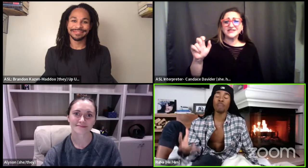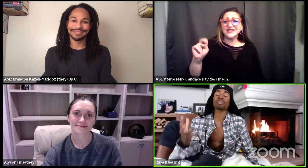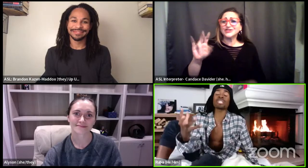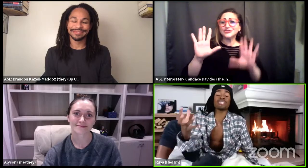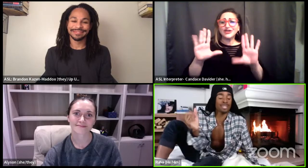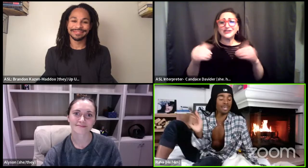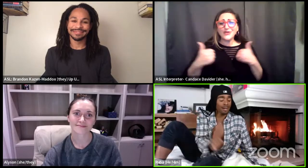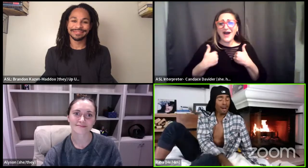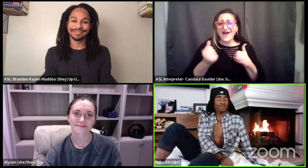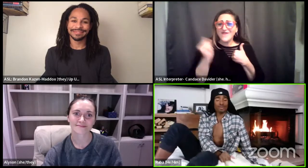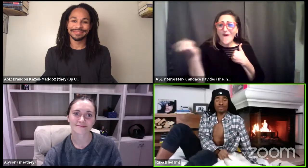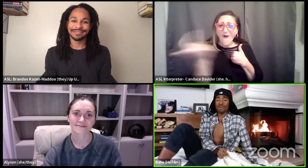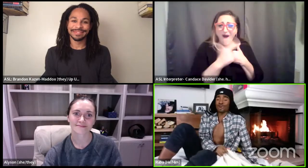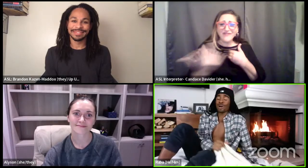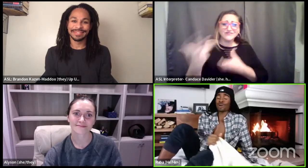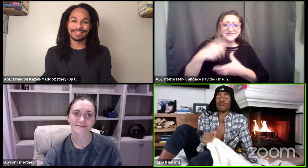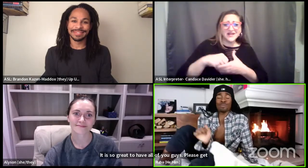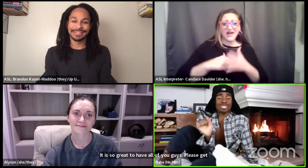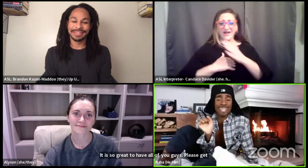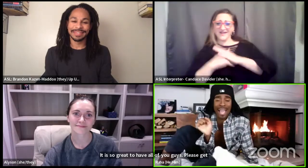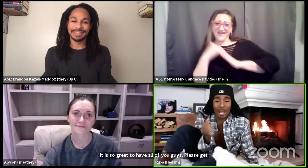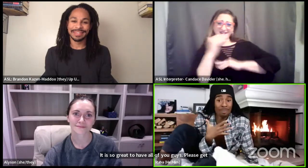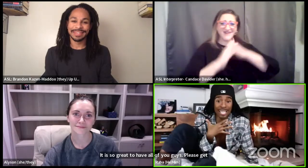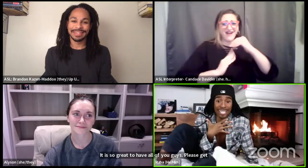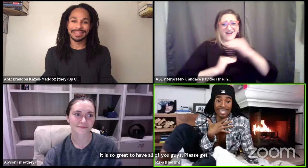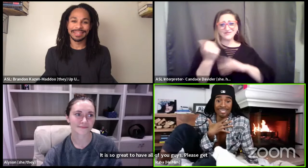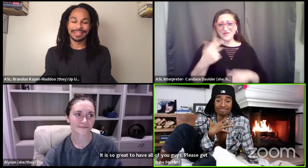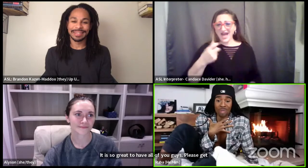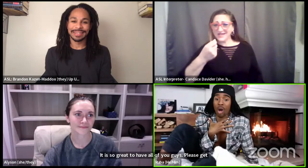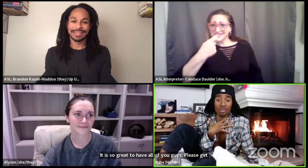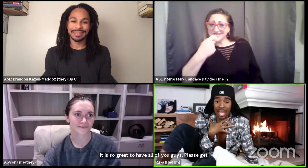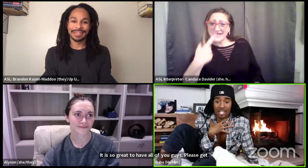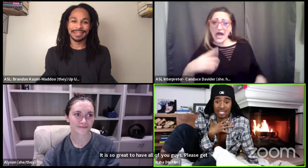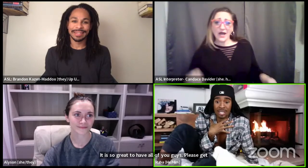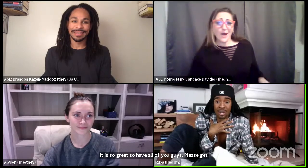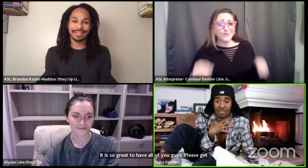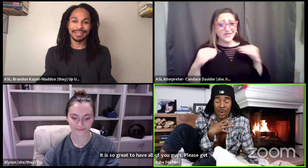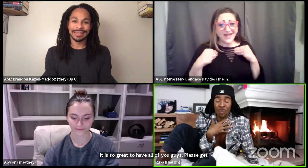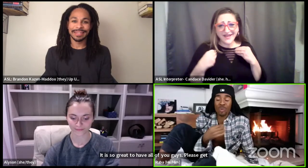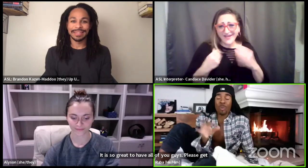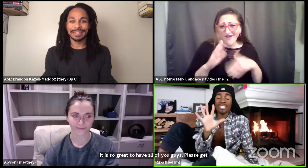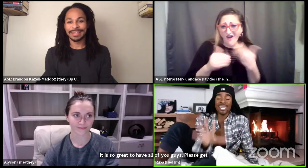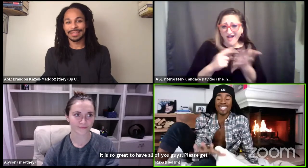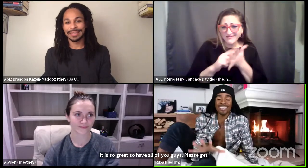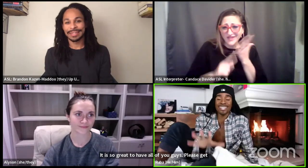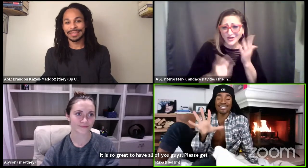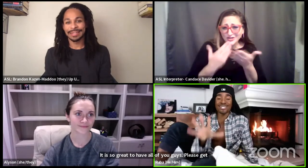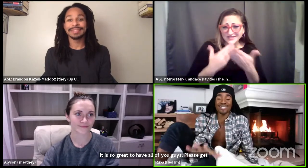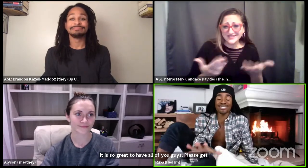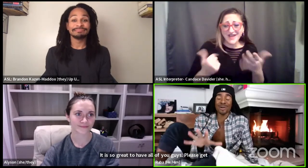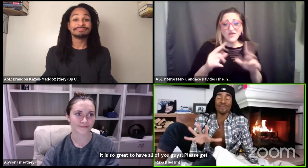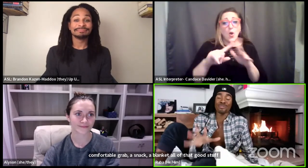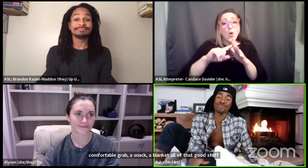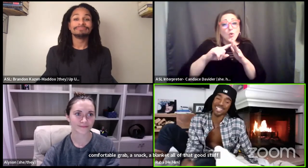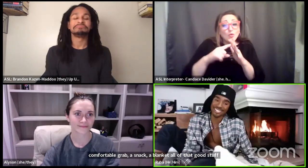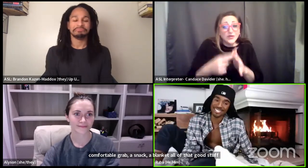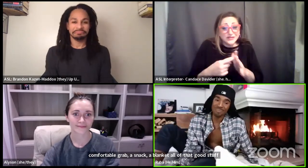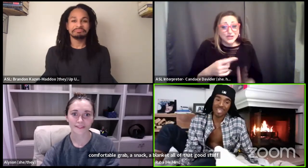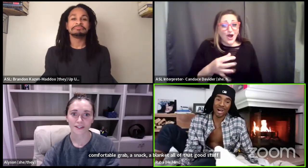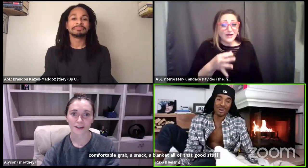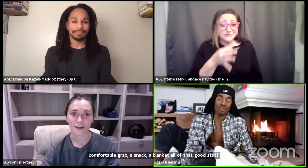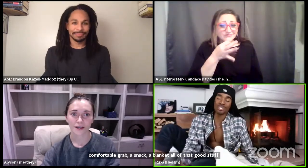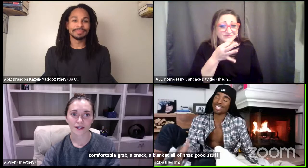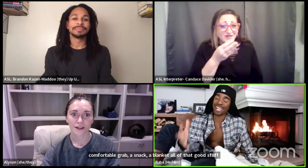guys. Please get comfortable, grab a snack, a blanket, all of that good stuff. We will begin in just a few